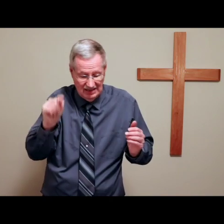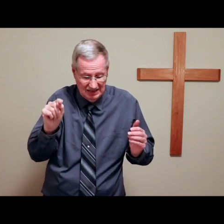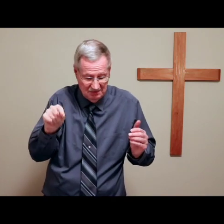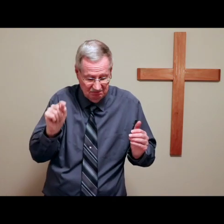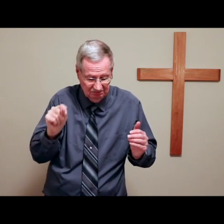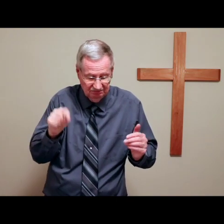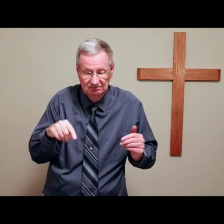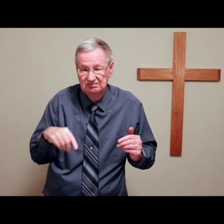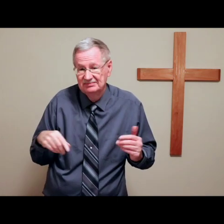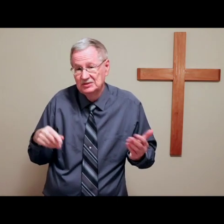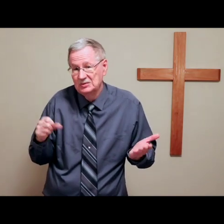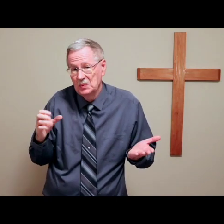him.